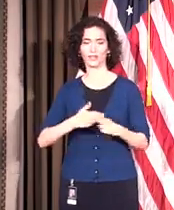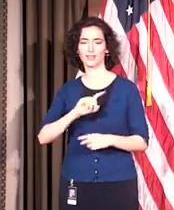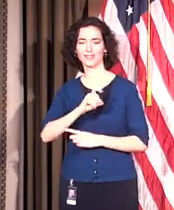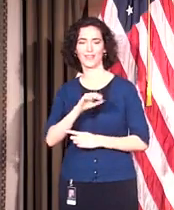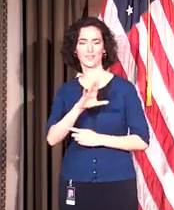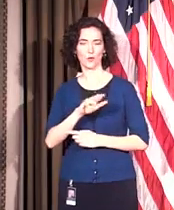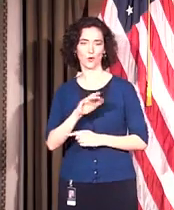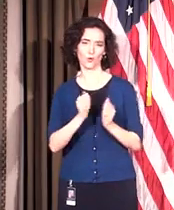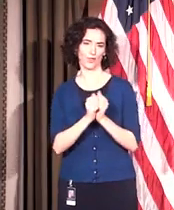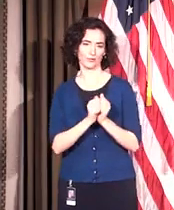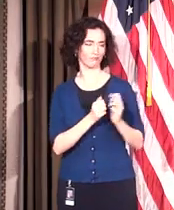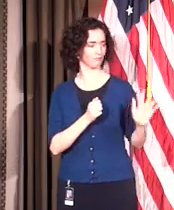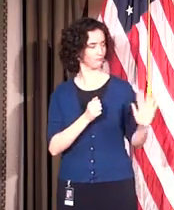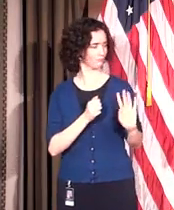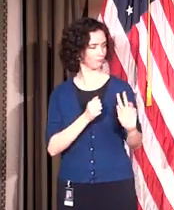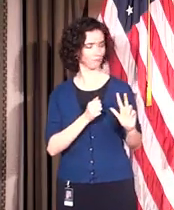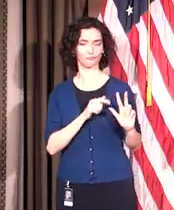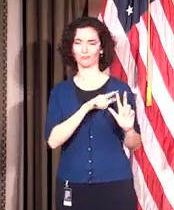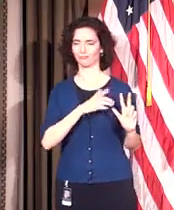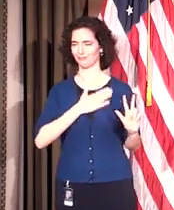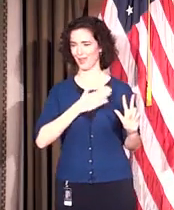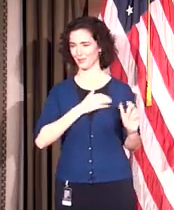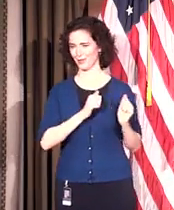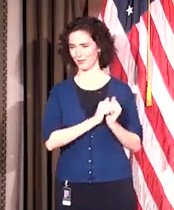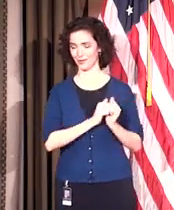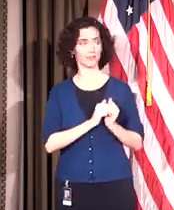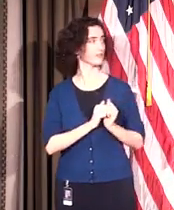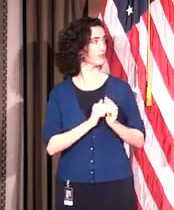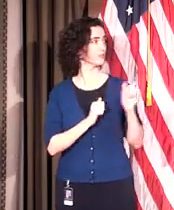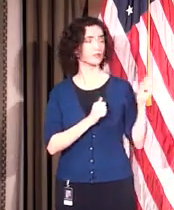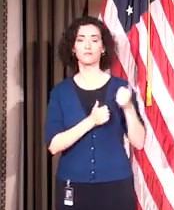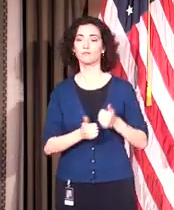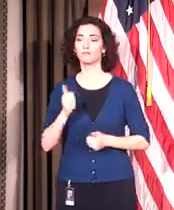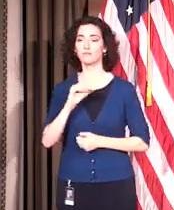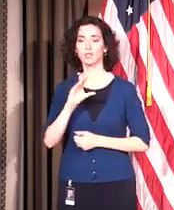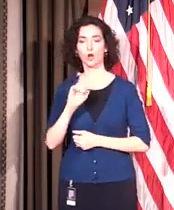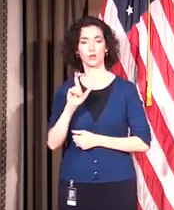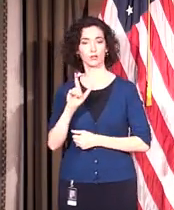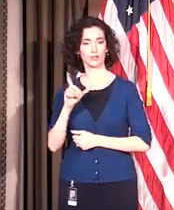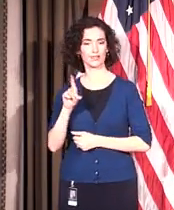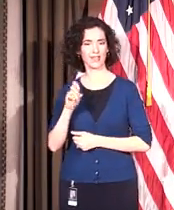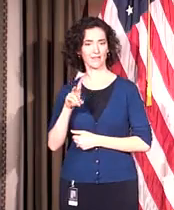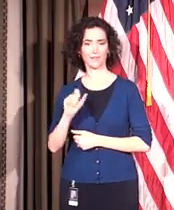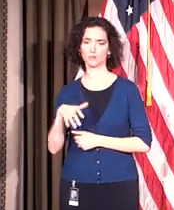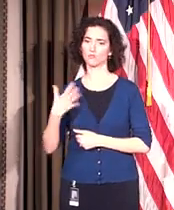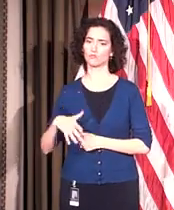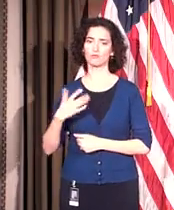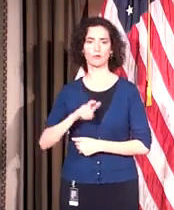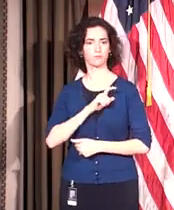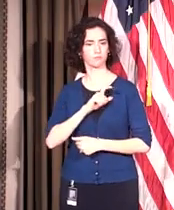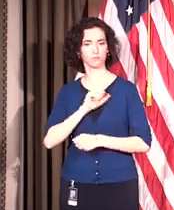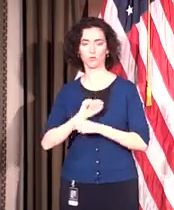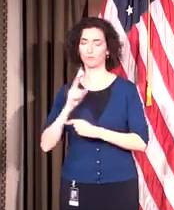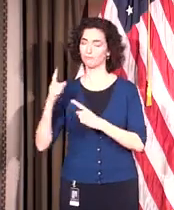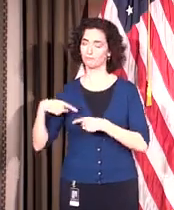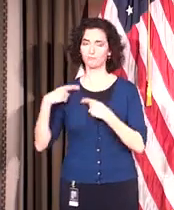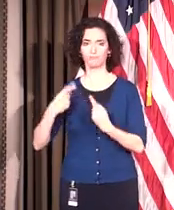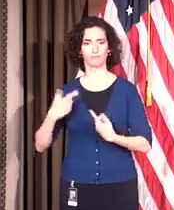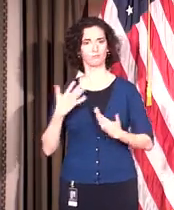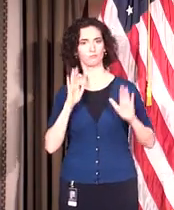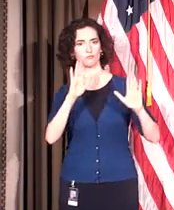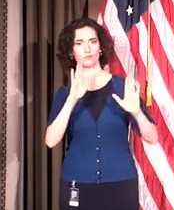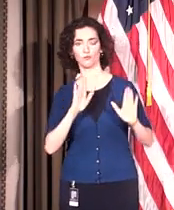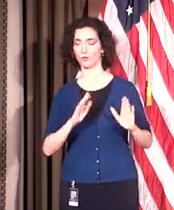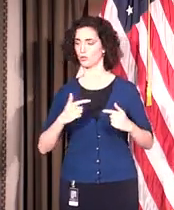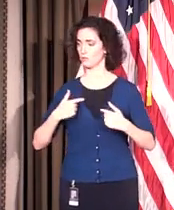too. Colonel Davis has led an exemplary career in law enforcement. He's earned my respect and that of